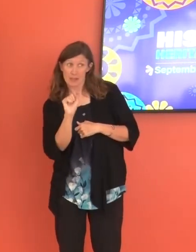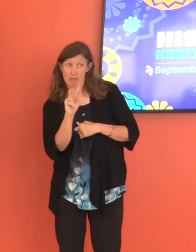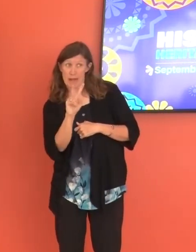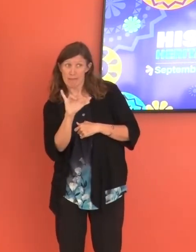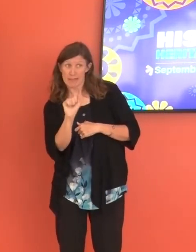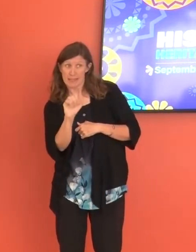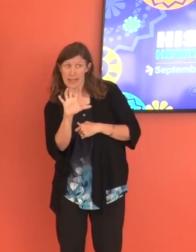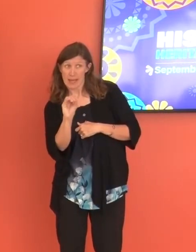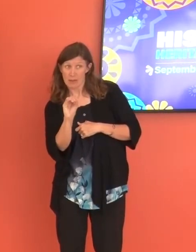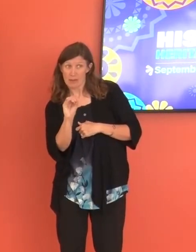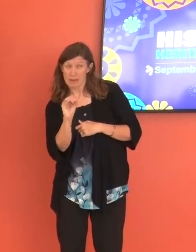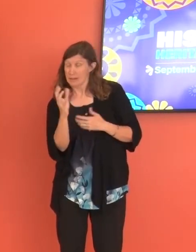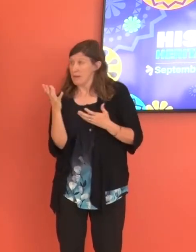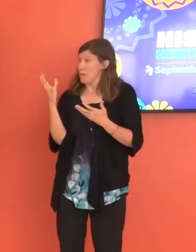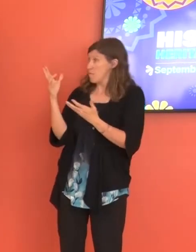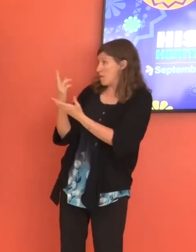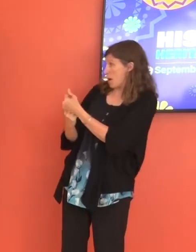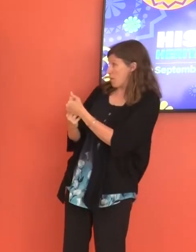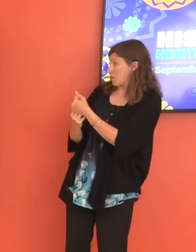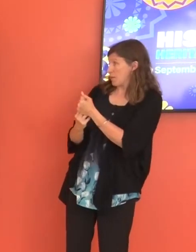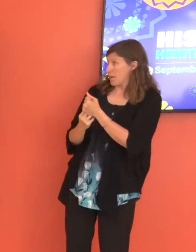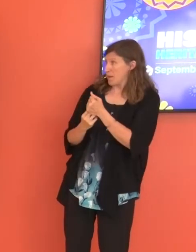Southeast Travis? Oh.